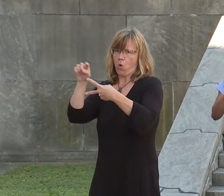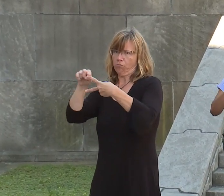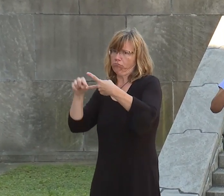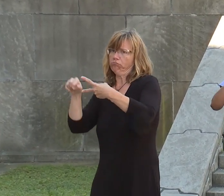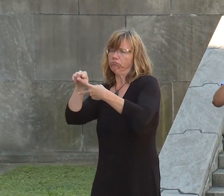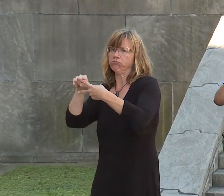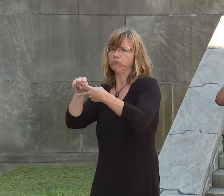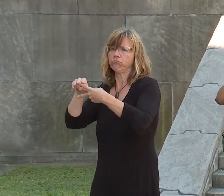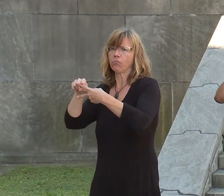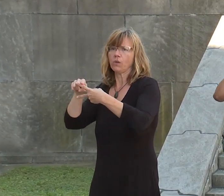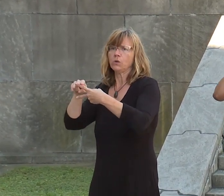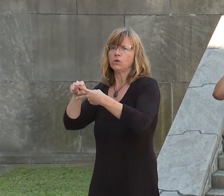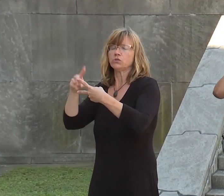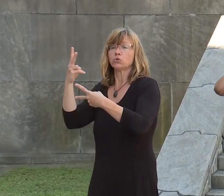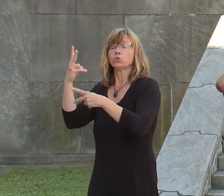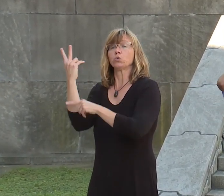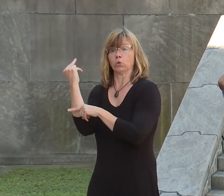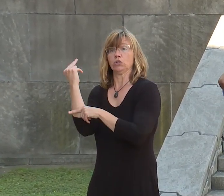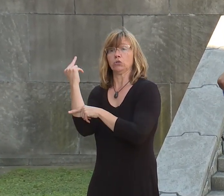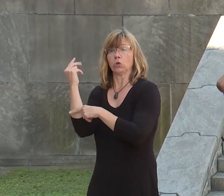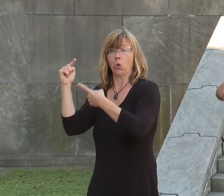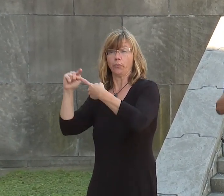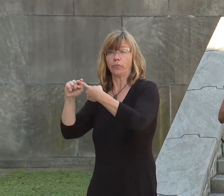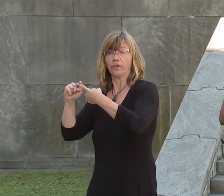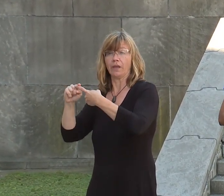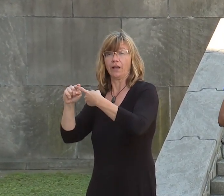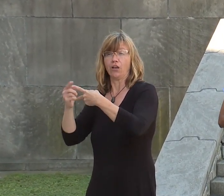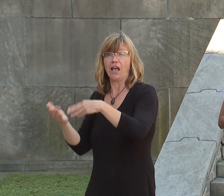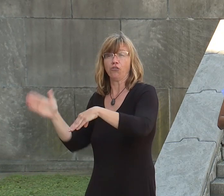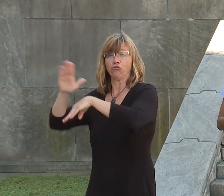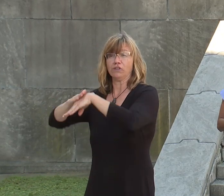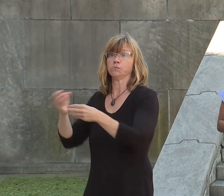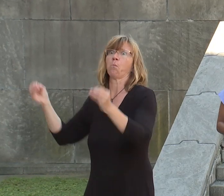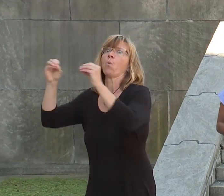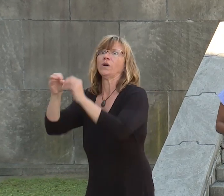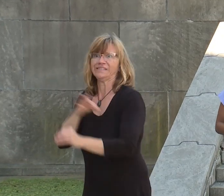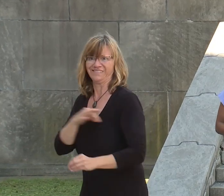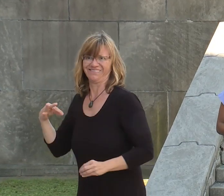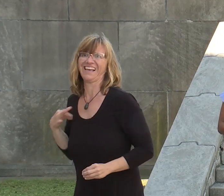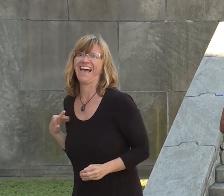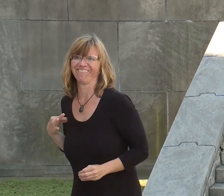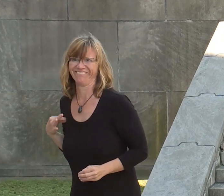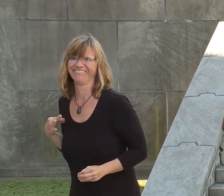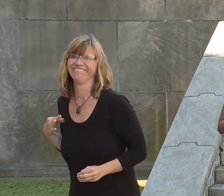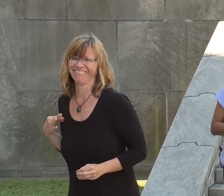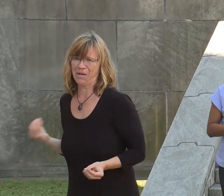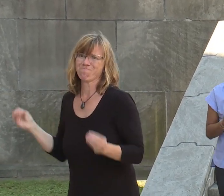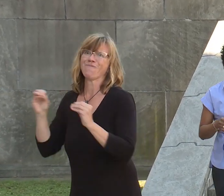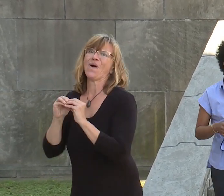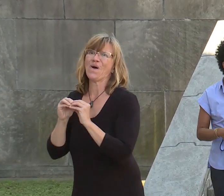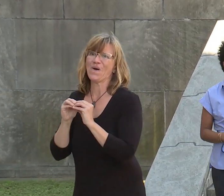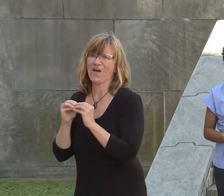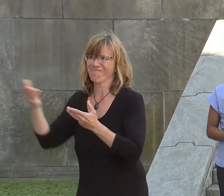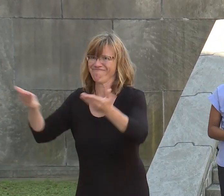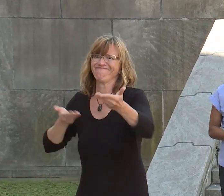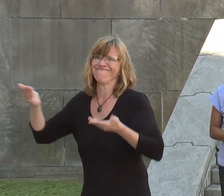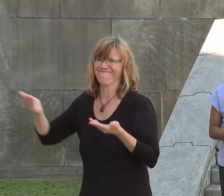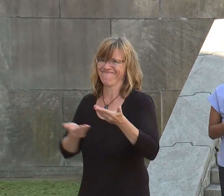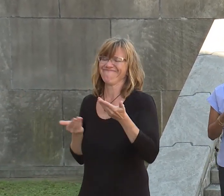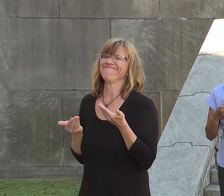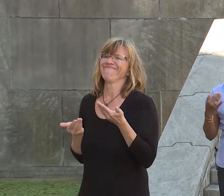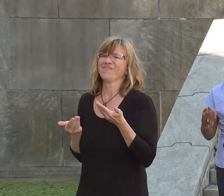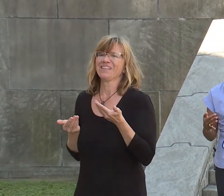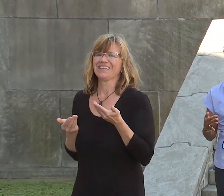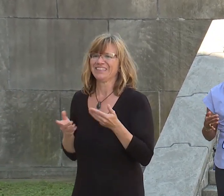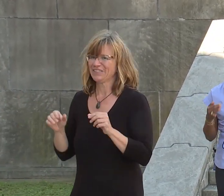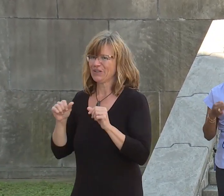out 2 years ago was, number one, to increase the staffing. We've done that a number of times, and there's a strategic plan to continue to